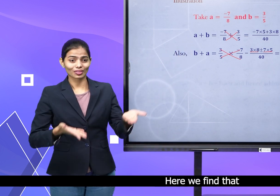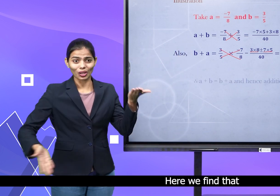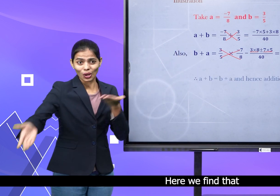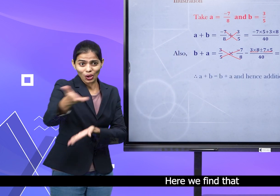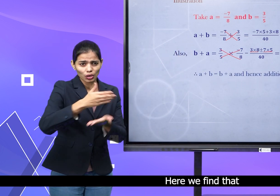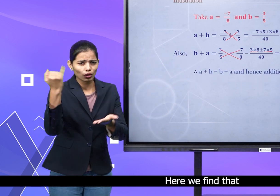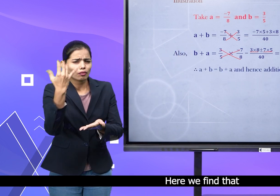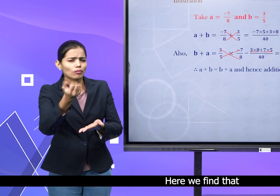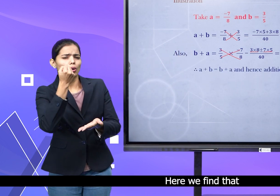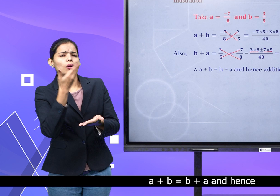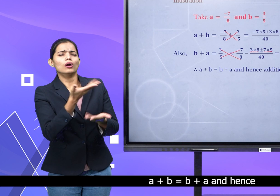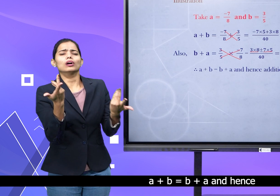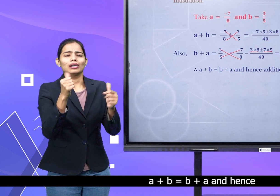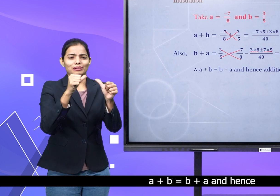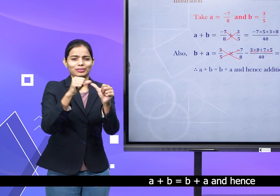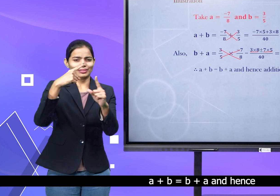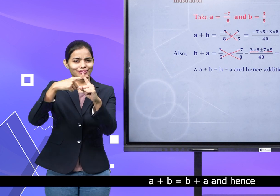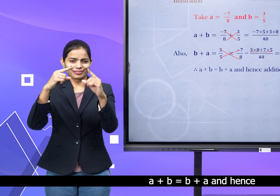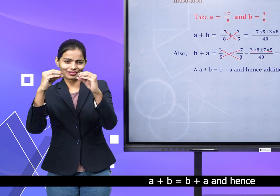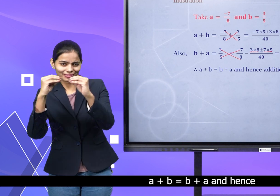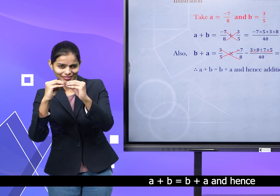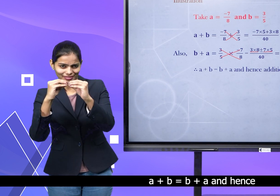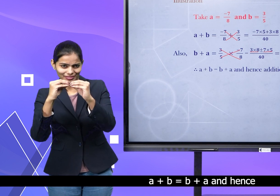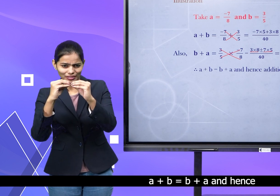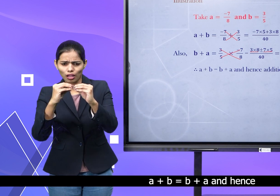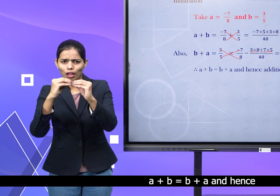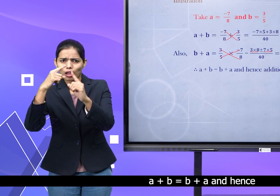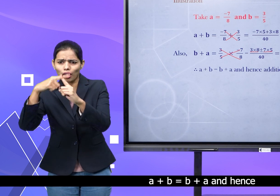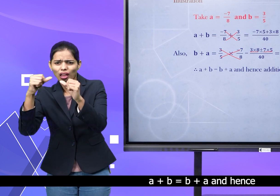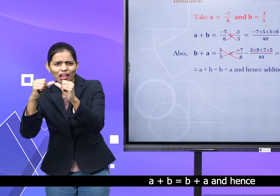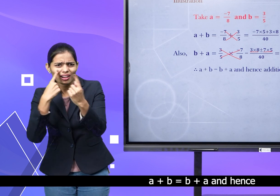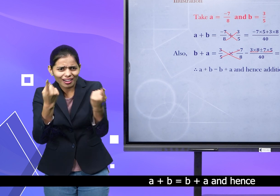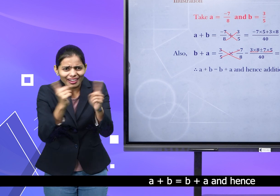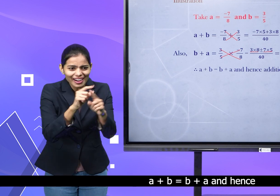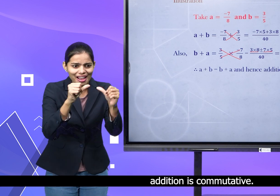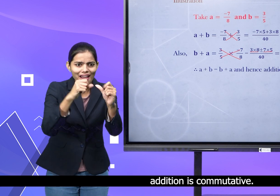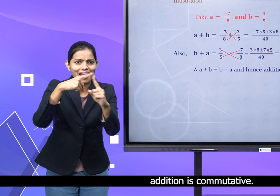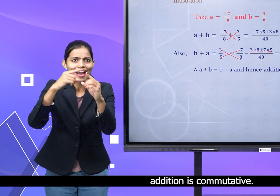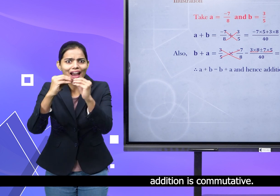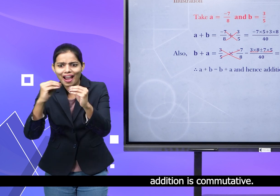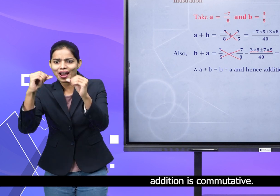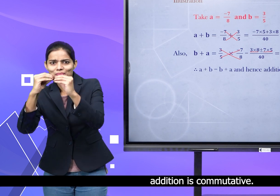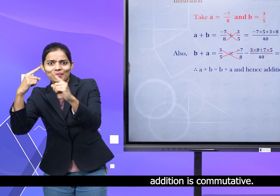Here, we find that A plus B is equal to B plus A and hence addition is commutative.